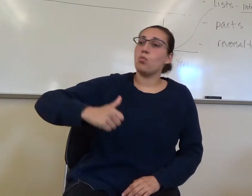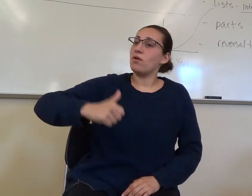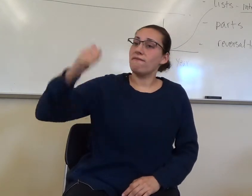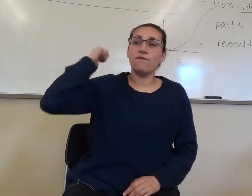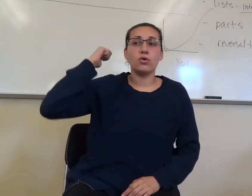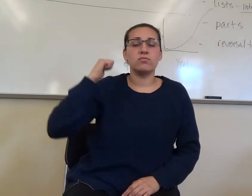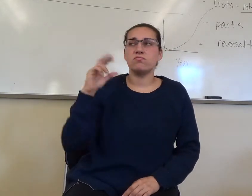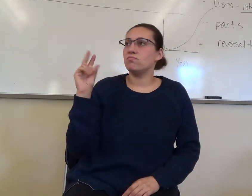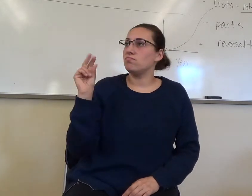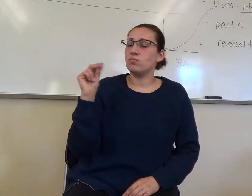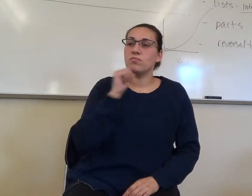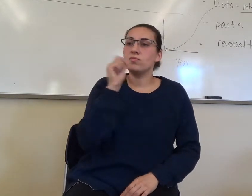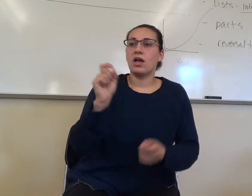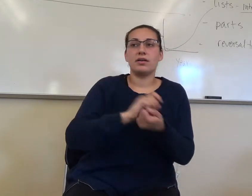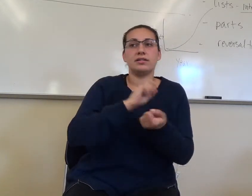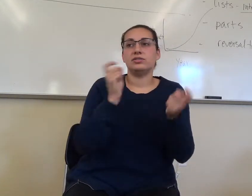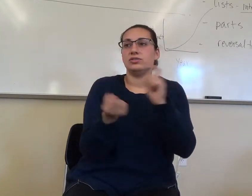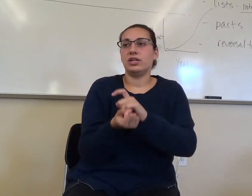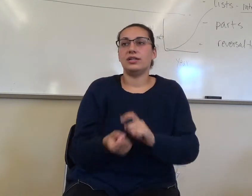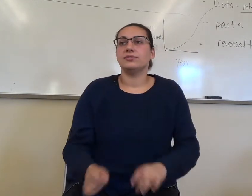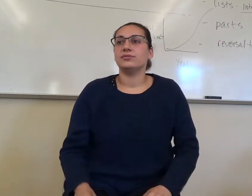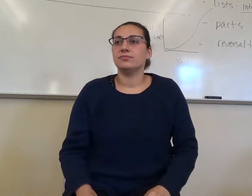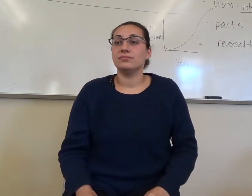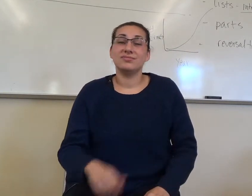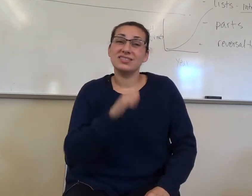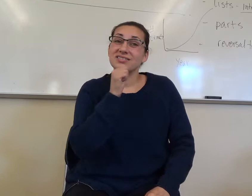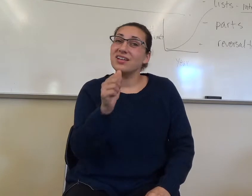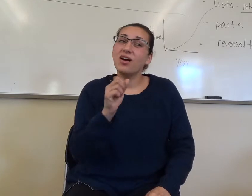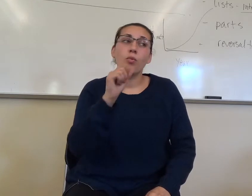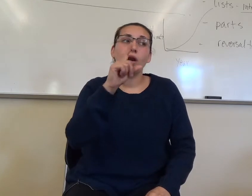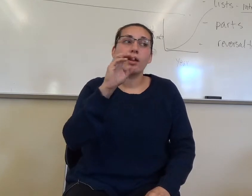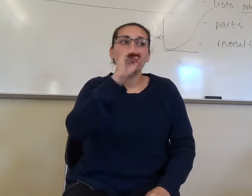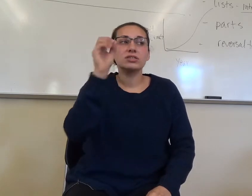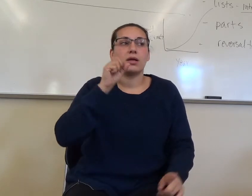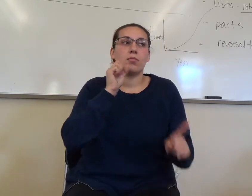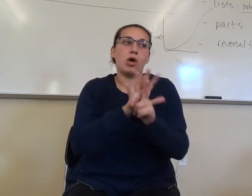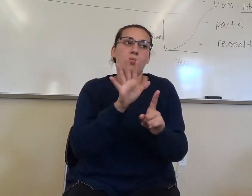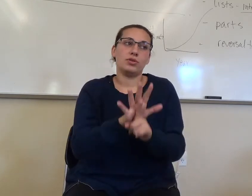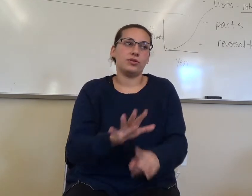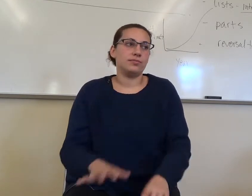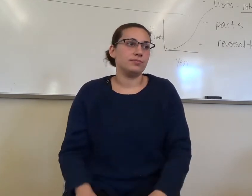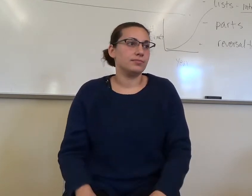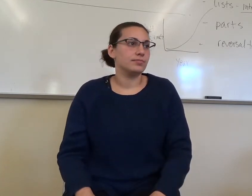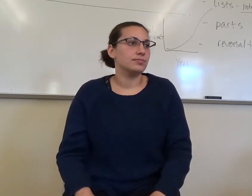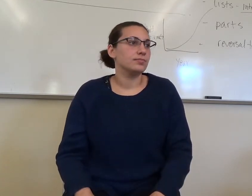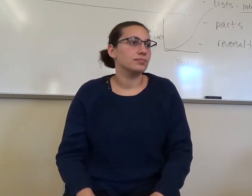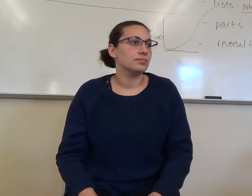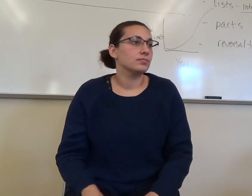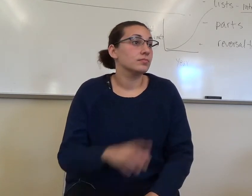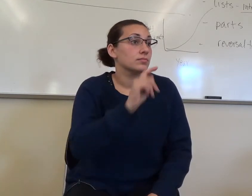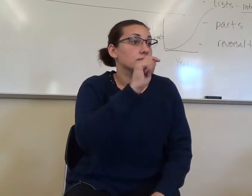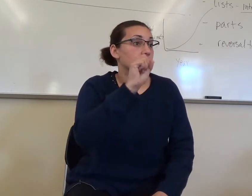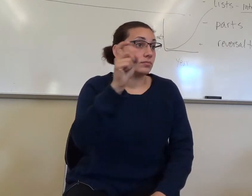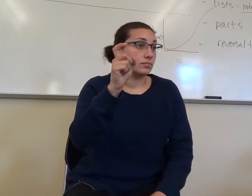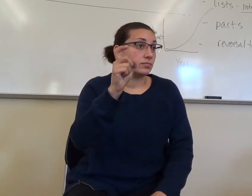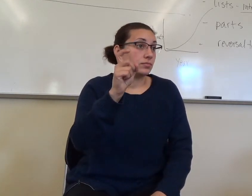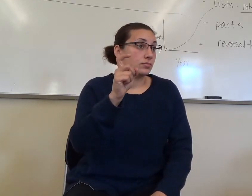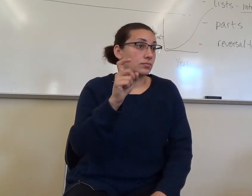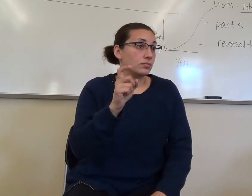So yeah, it wasn't a 100% popular thing. They want to keep their country identity. Okay,